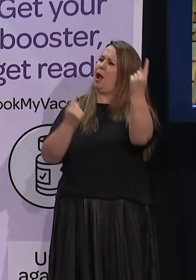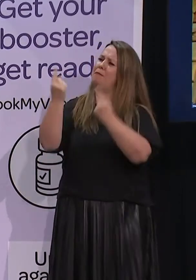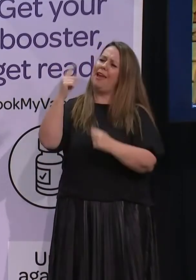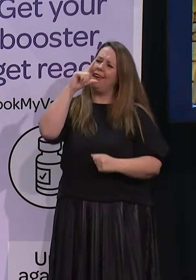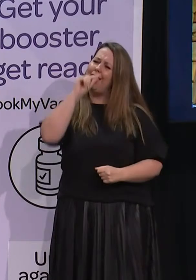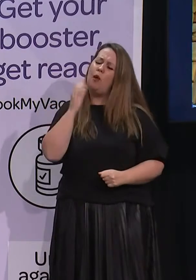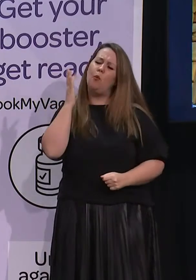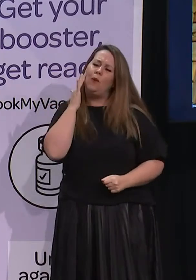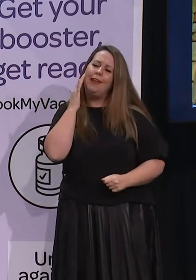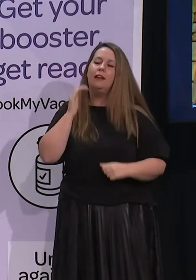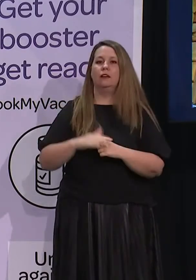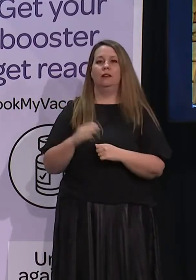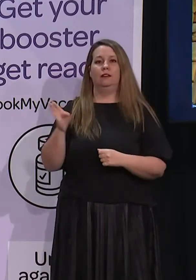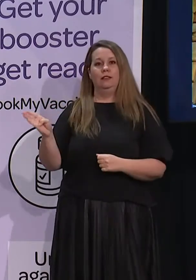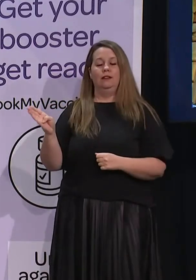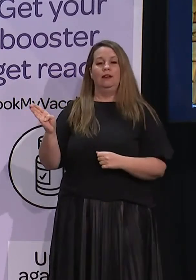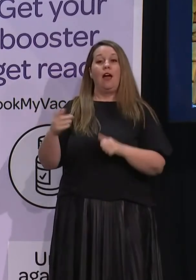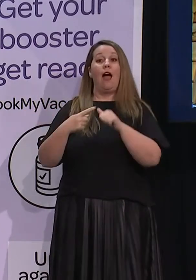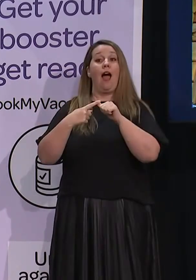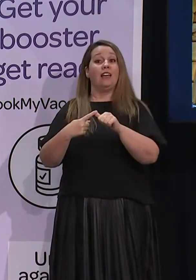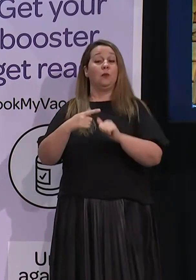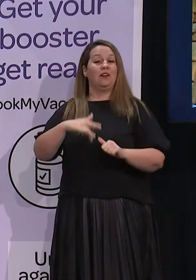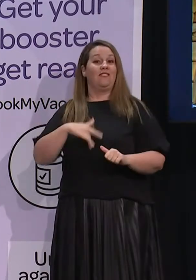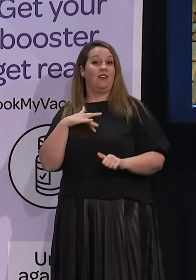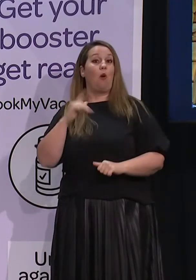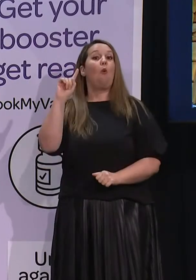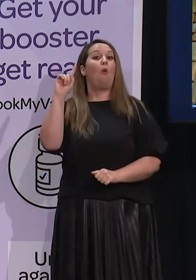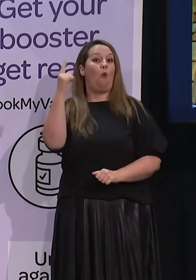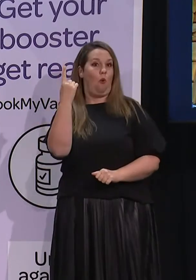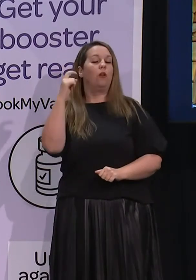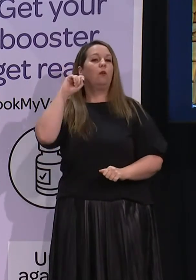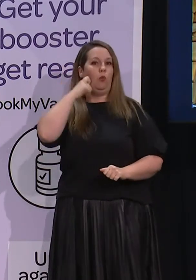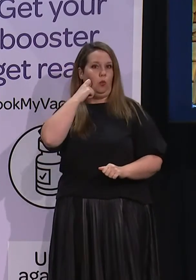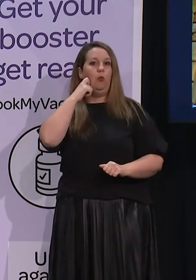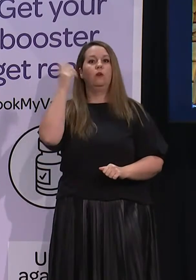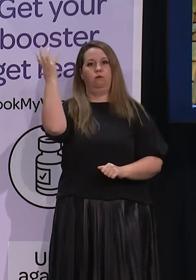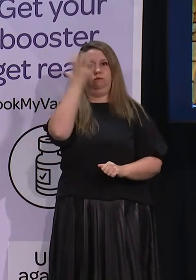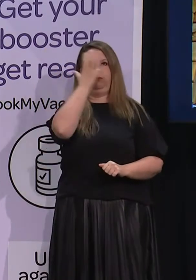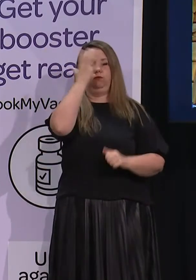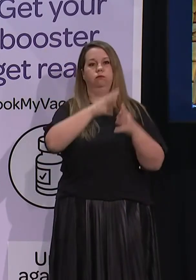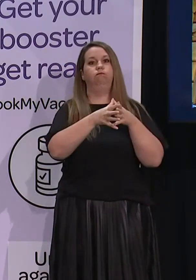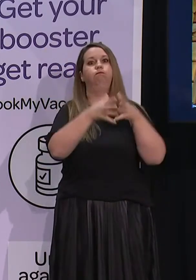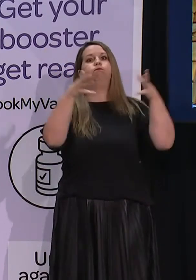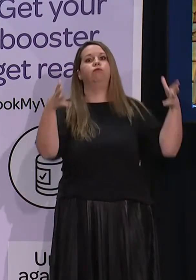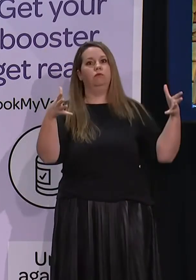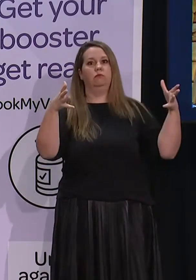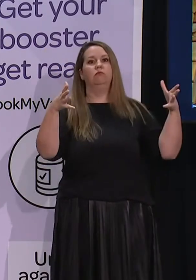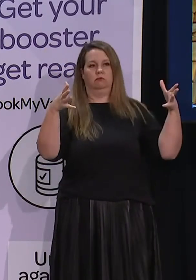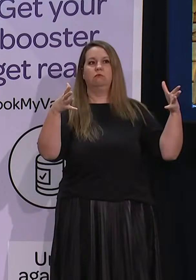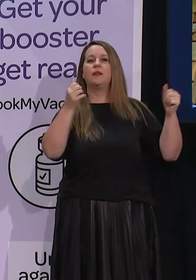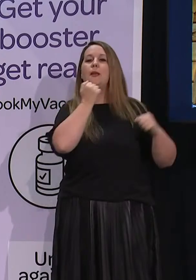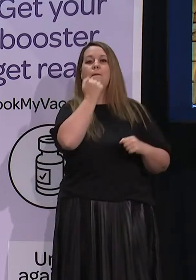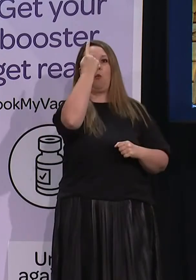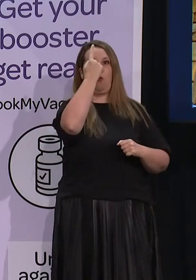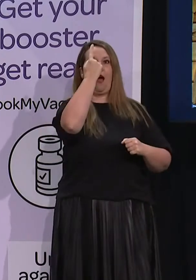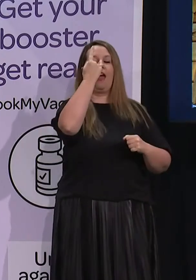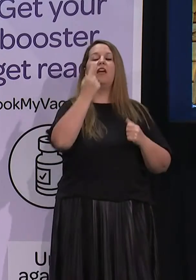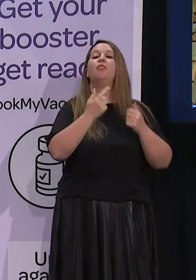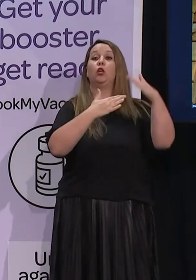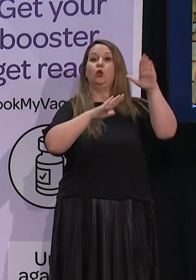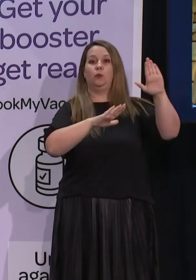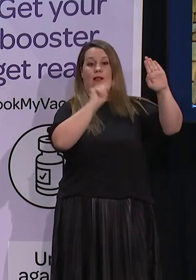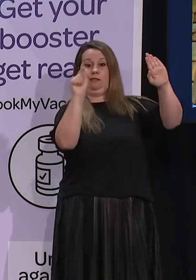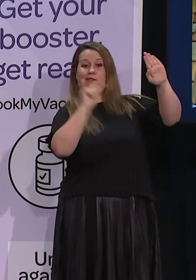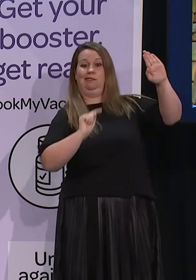peak first and give us a signal as to what we can expect for the rest of the country. But things are tracking more rapidly than modellers